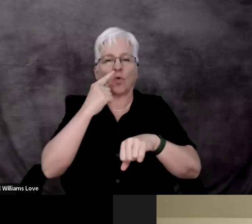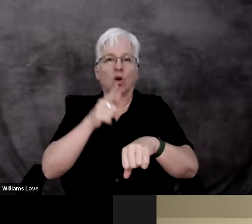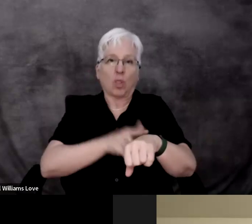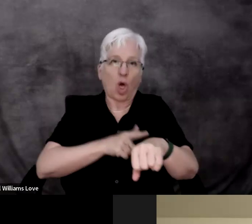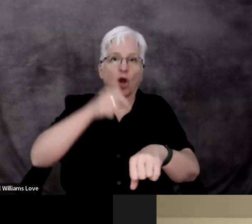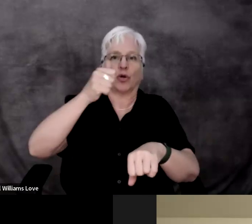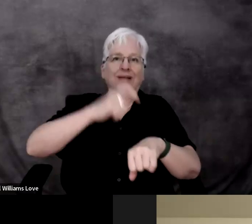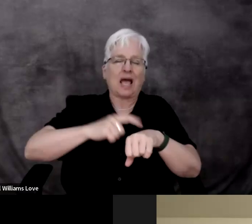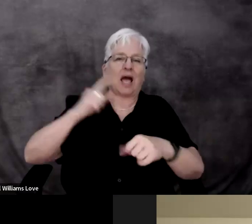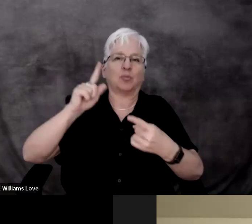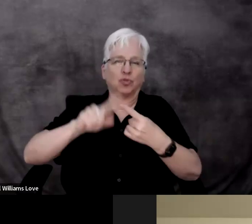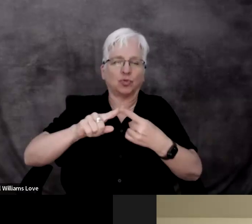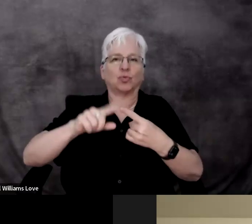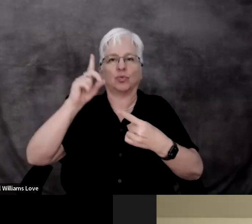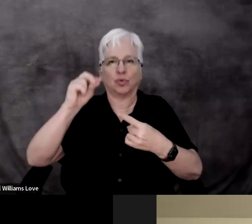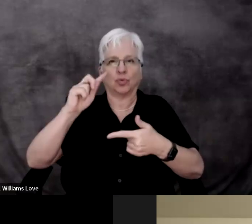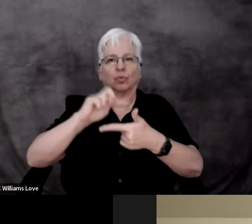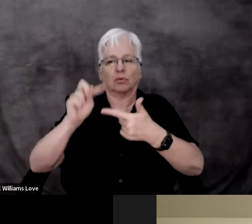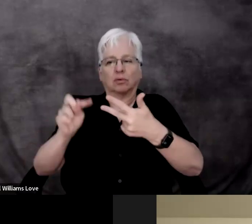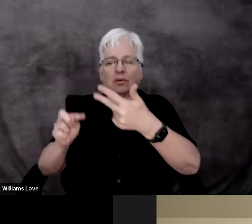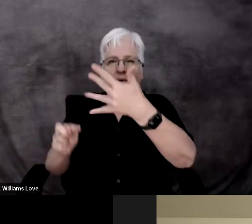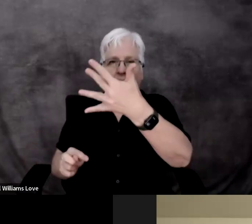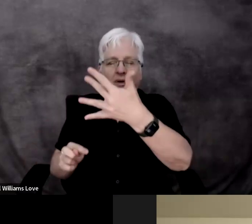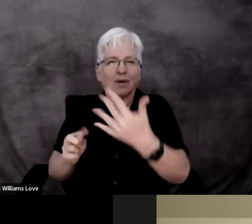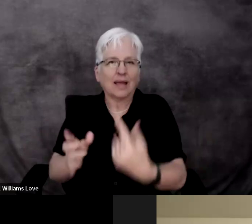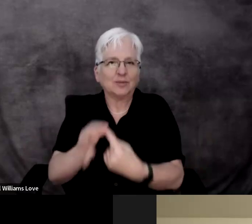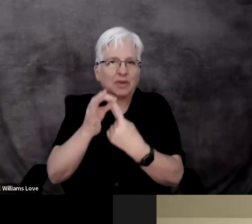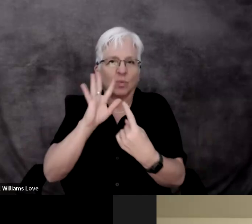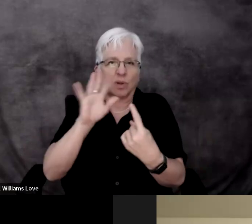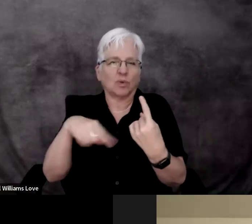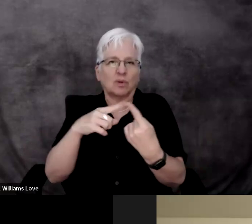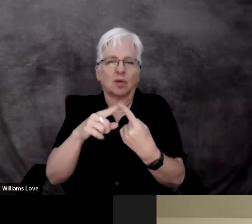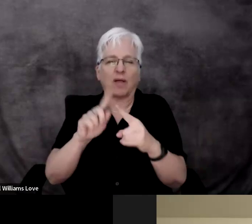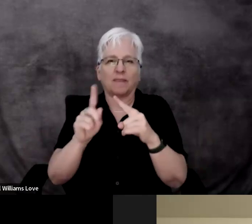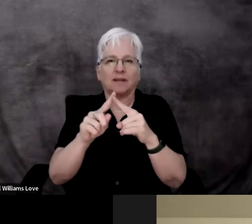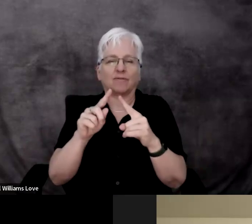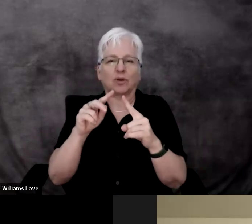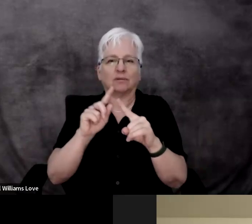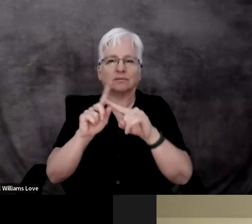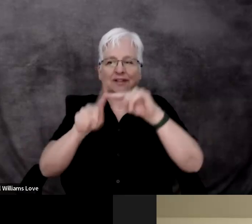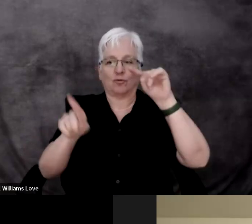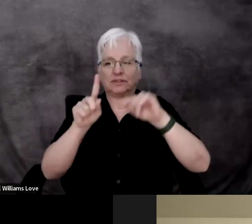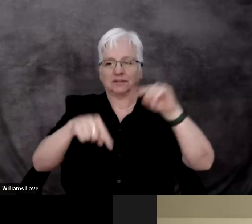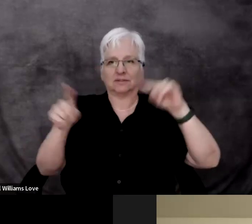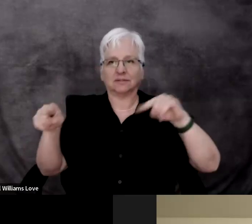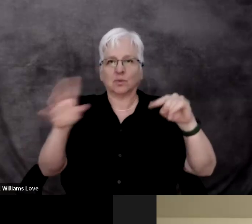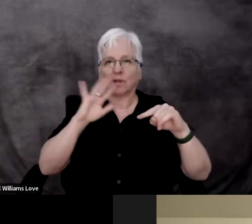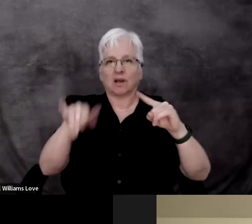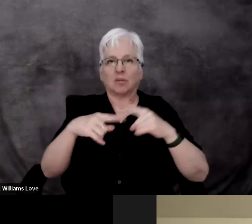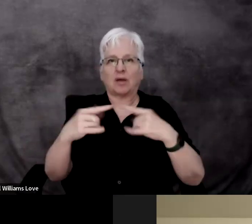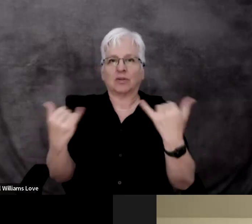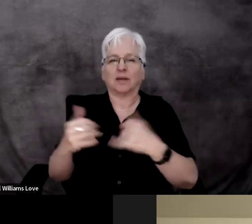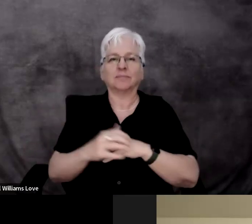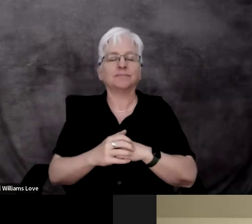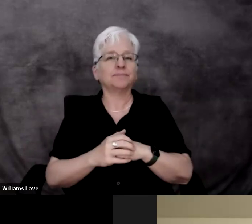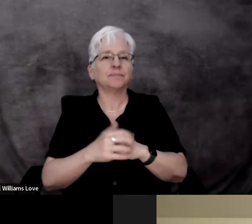time that it takes, especially when you're looking at all the differences that we've talked about today. So I'm just going to briefly share a couple of comments from our CRIS